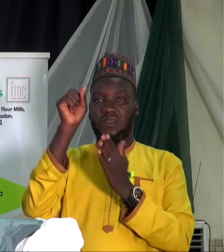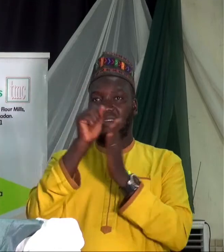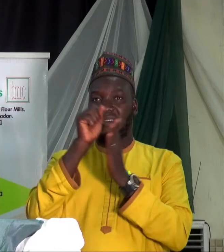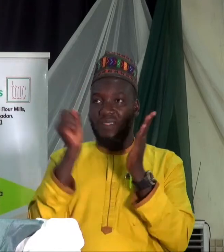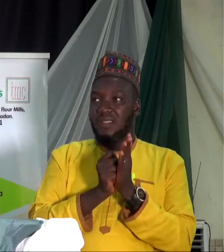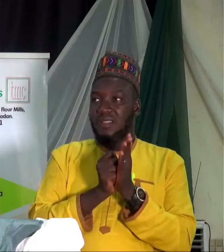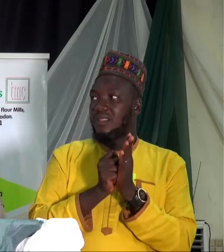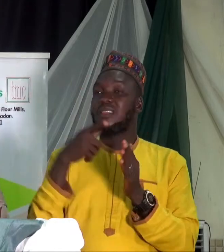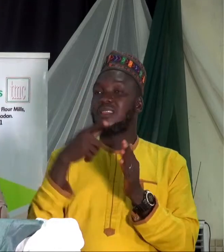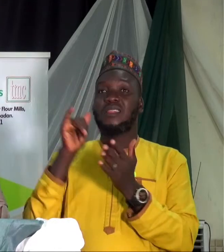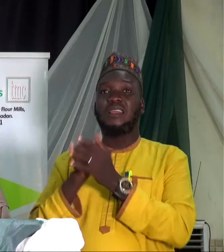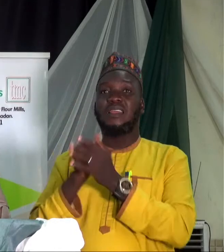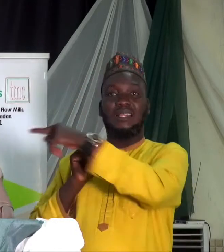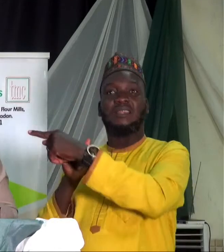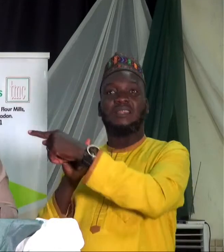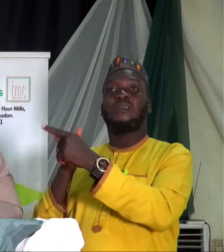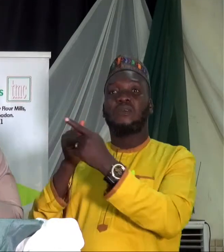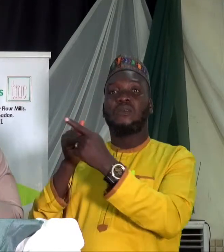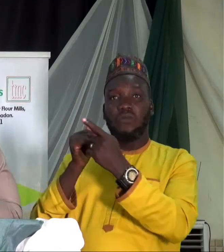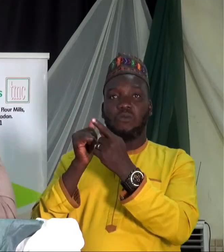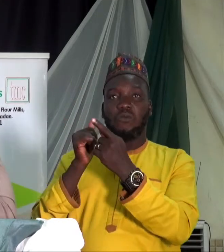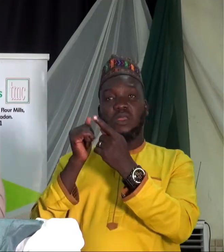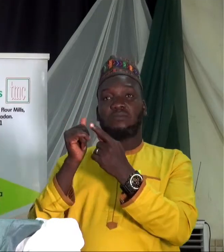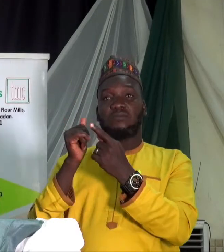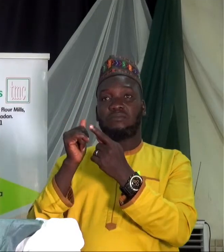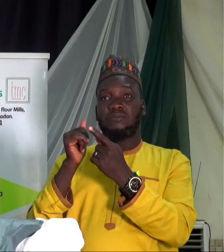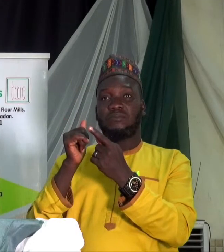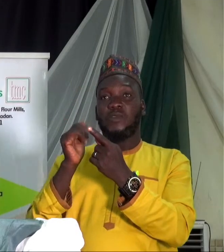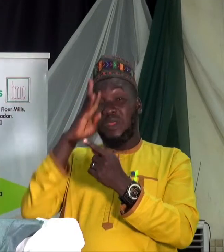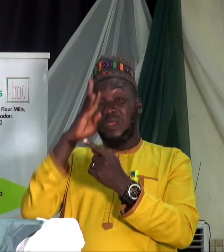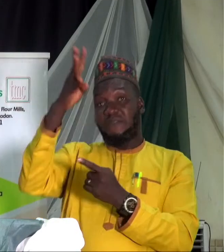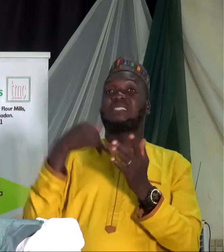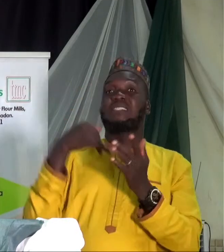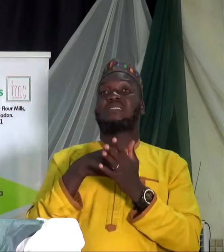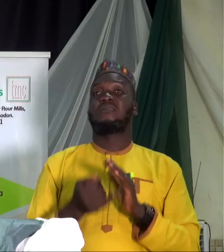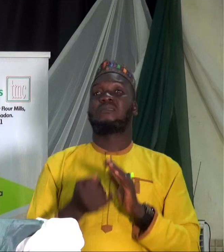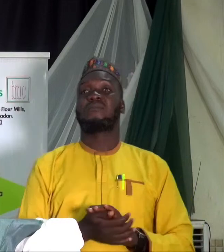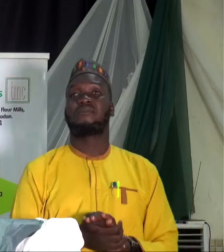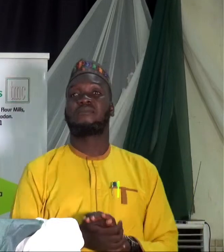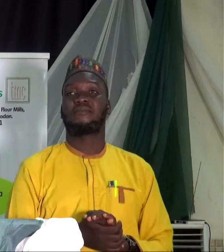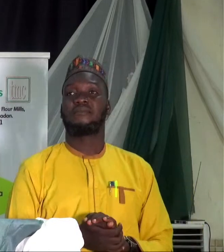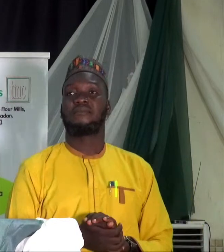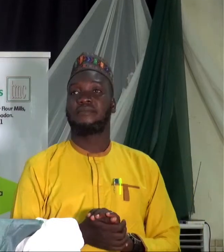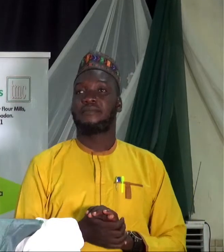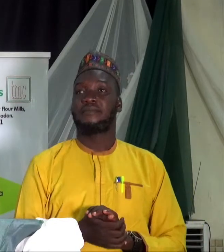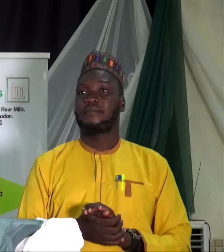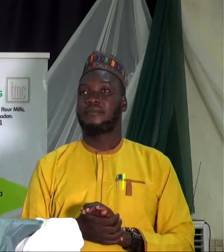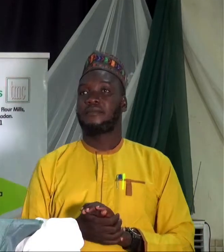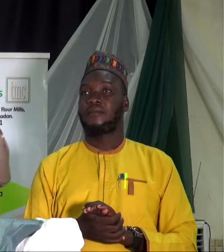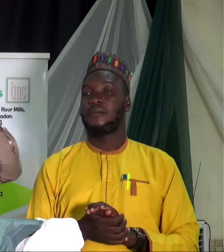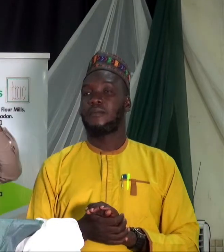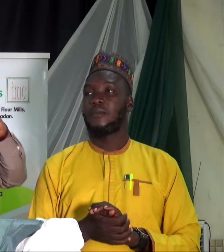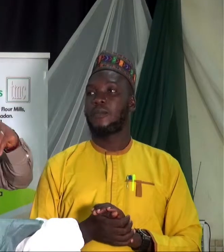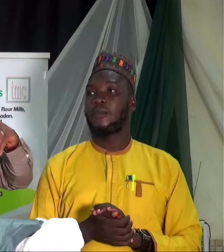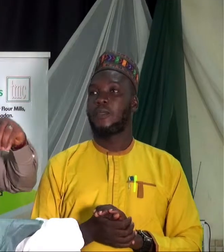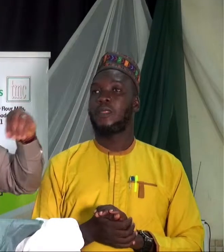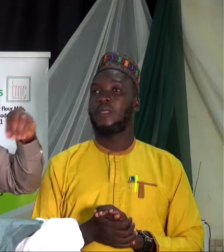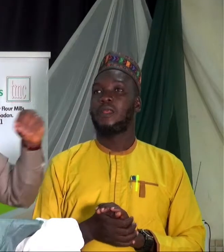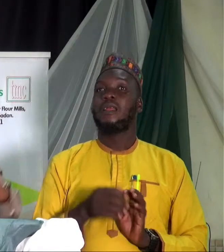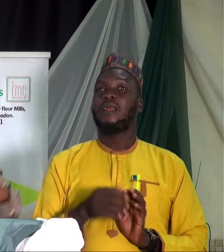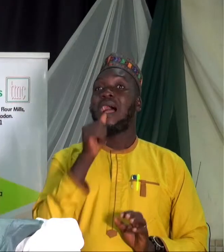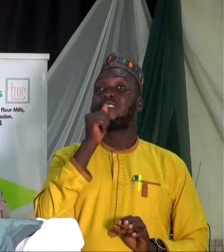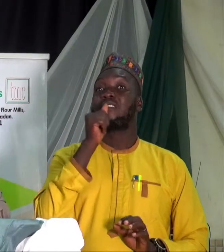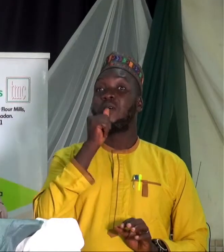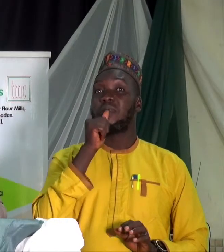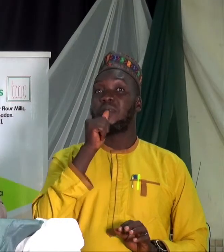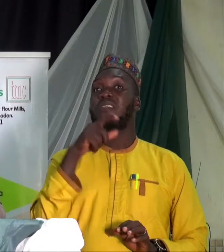wa la se cabinet Ajimobi la ko anthem yen ibi mo fe ra lo Ajimobi ni ko si to wrong